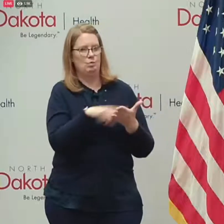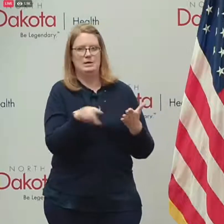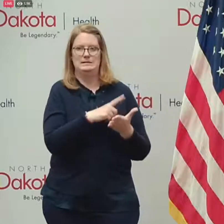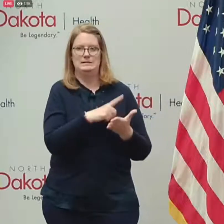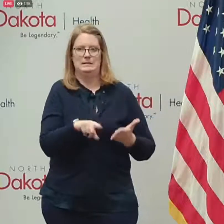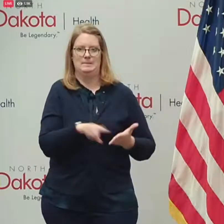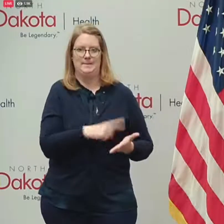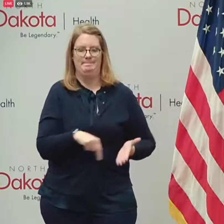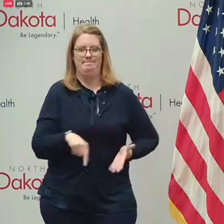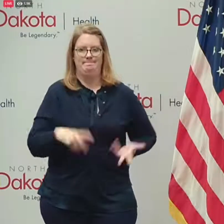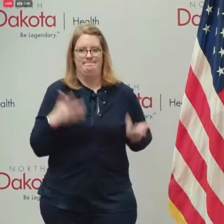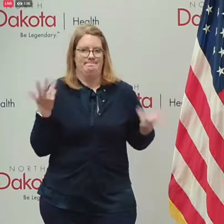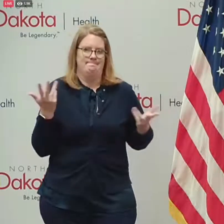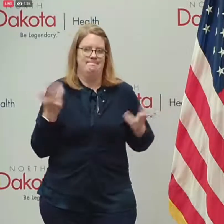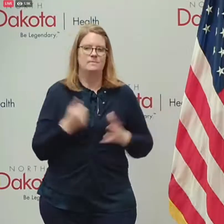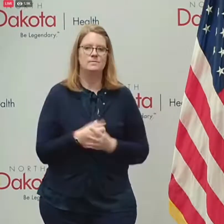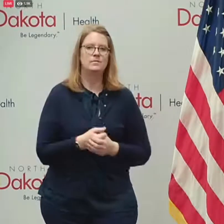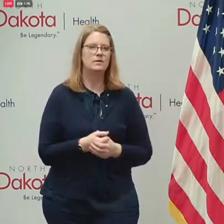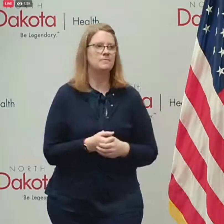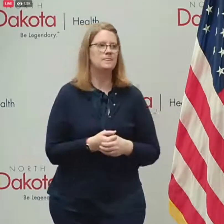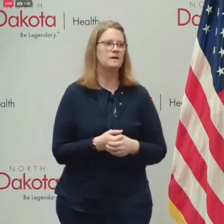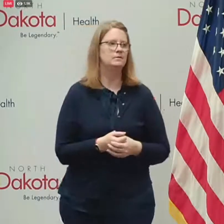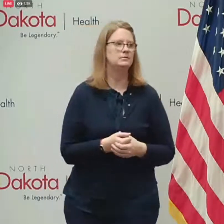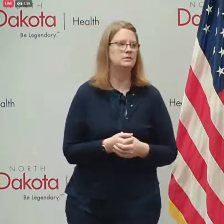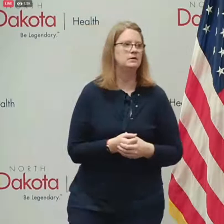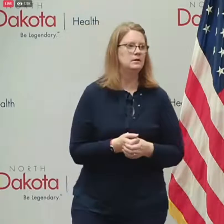that, I guess I would